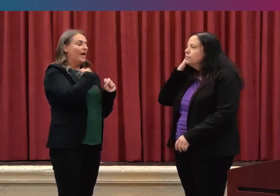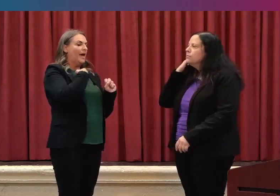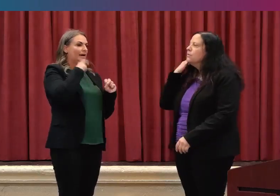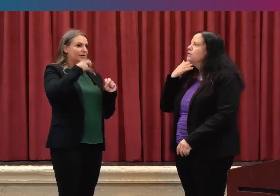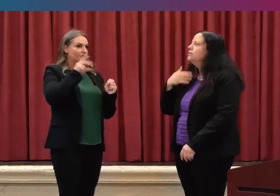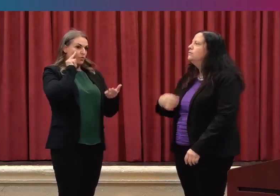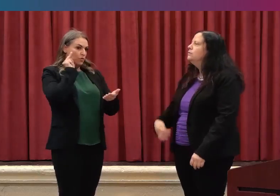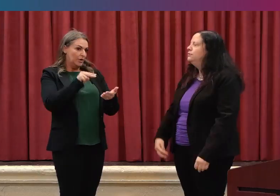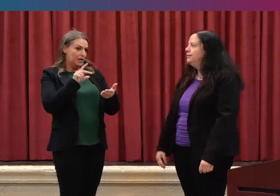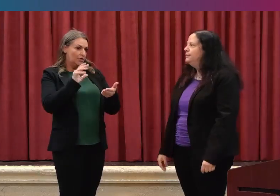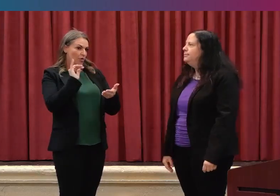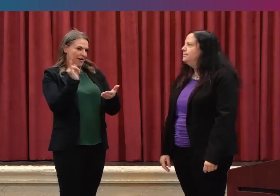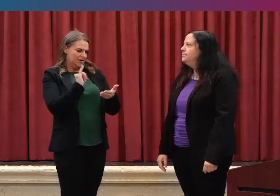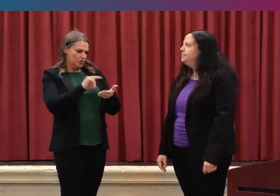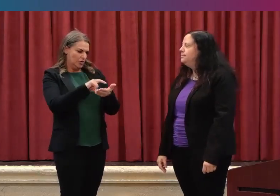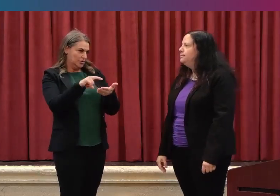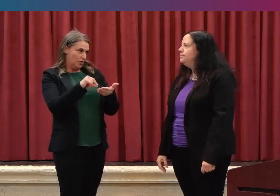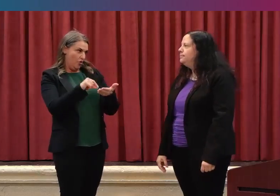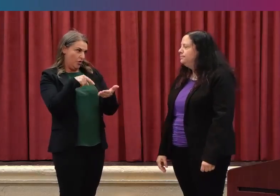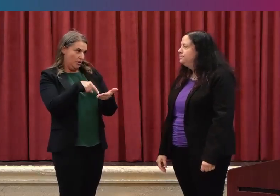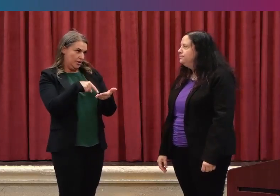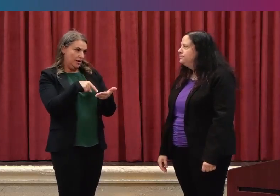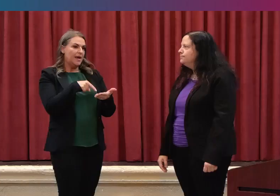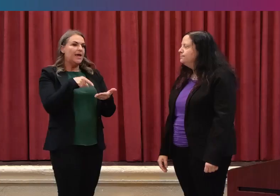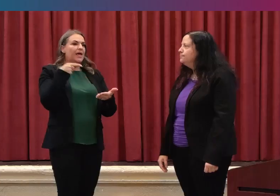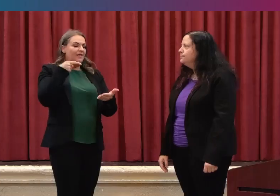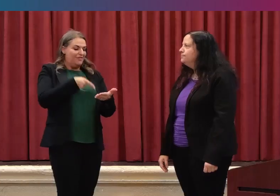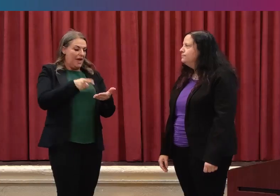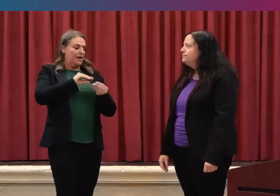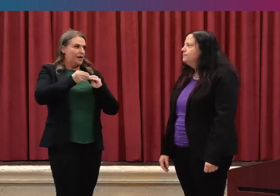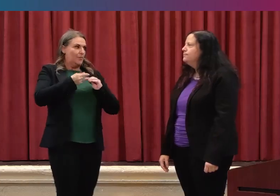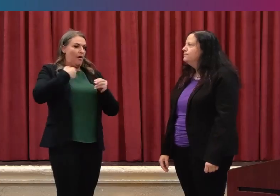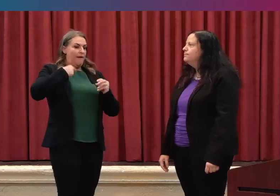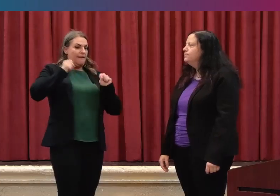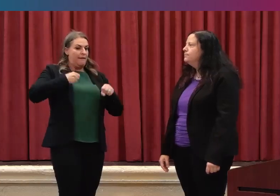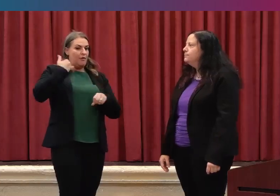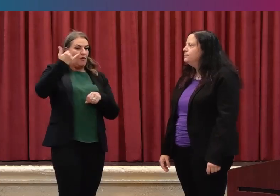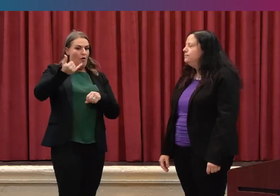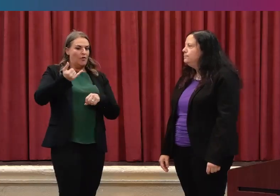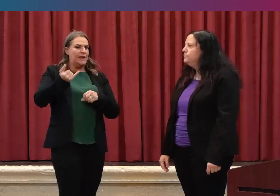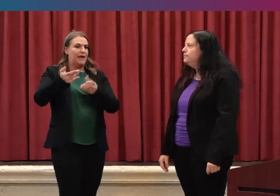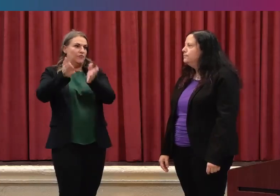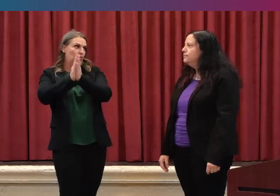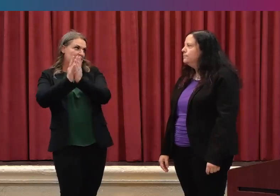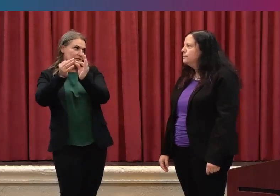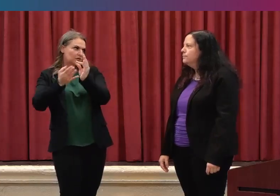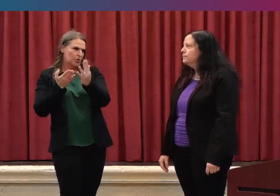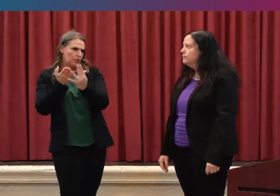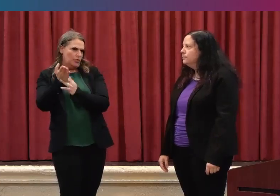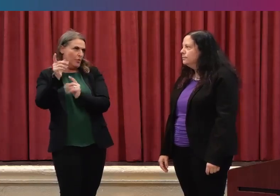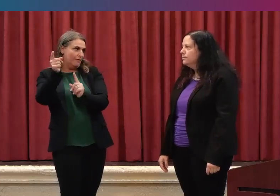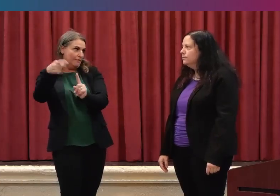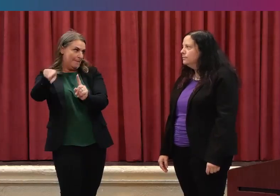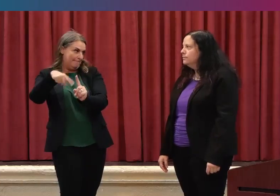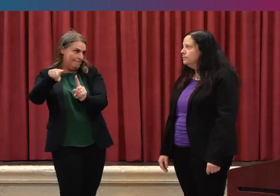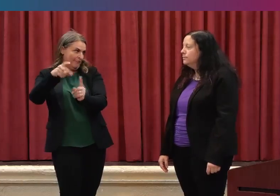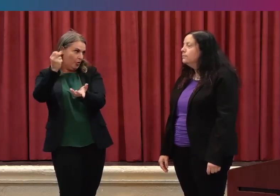I need to look at your insurance card. And I call that number and request